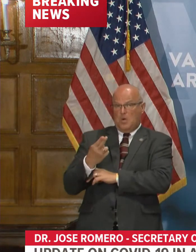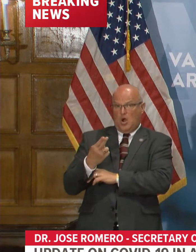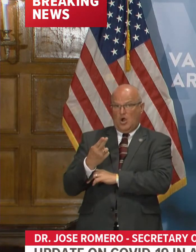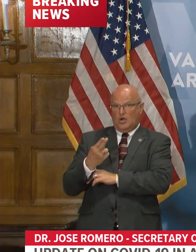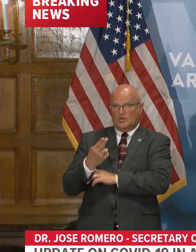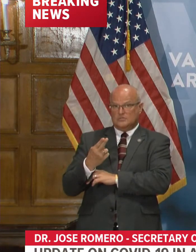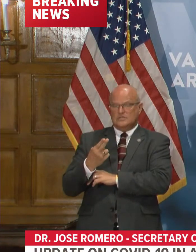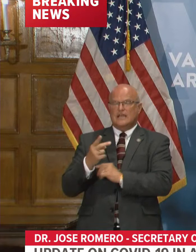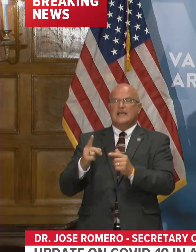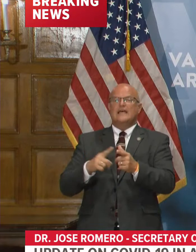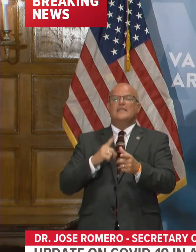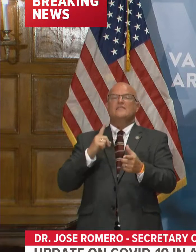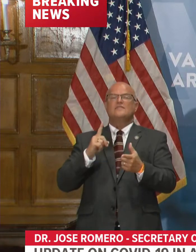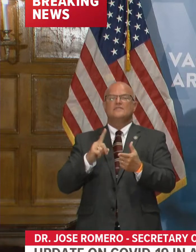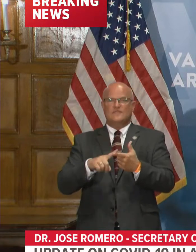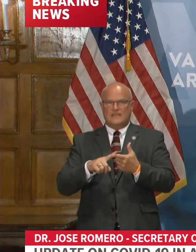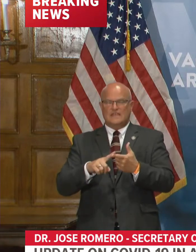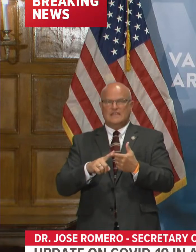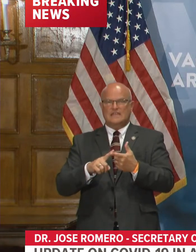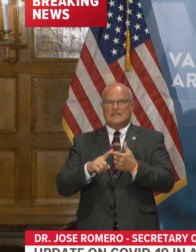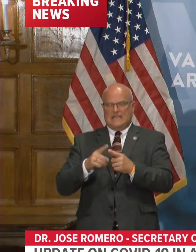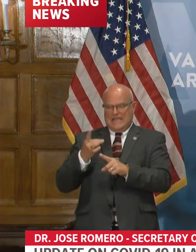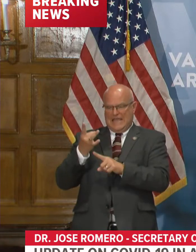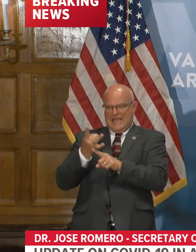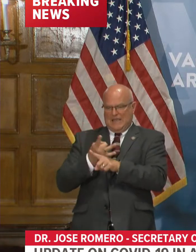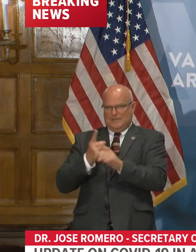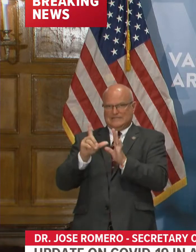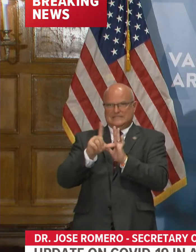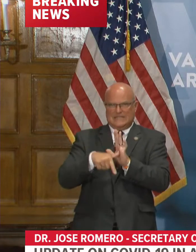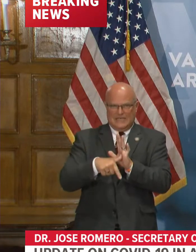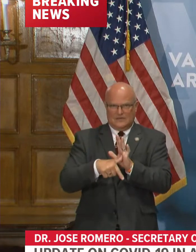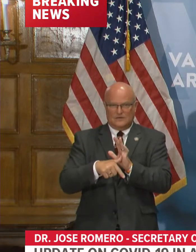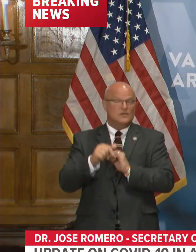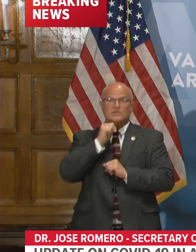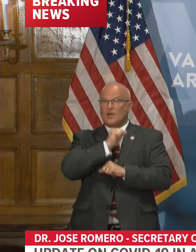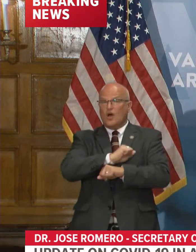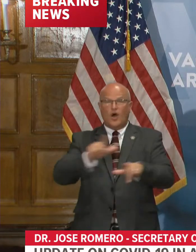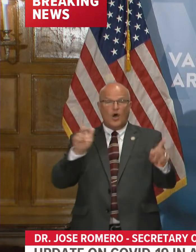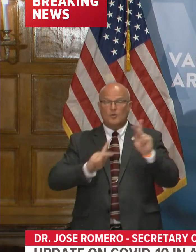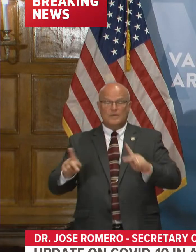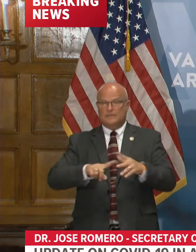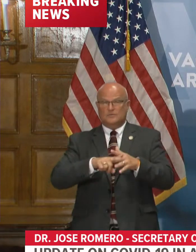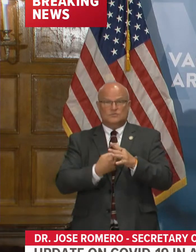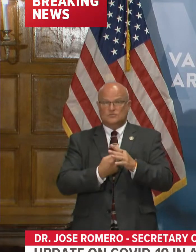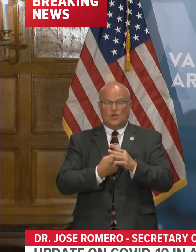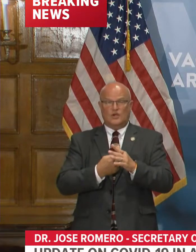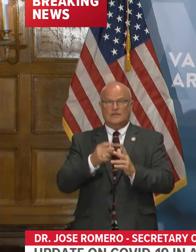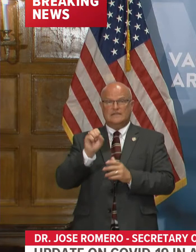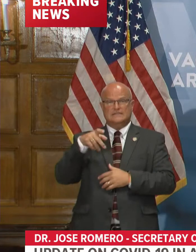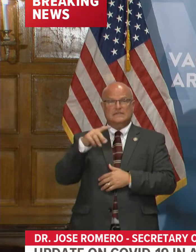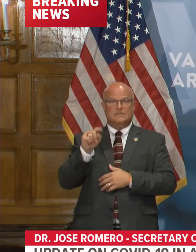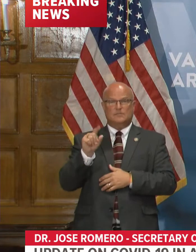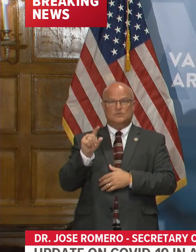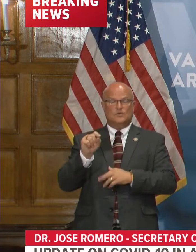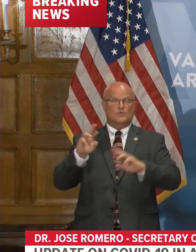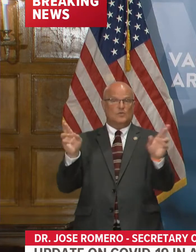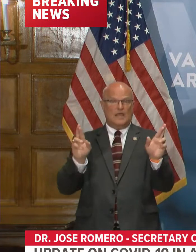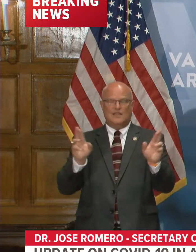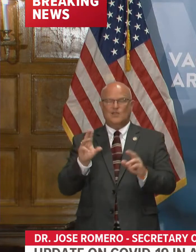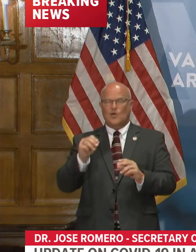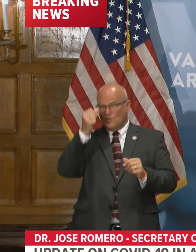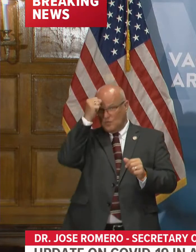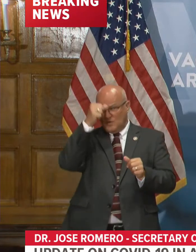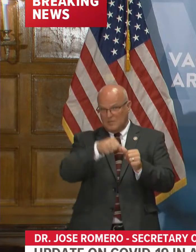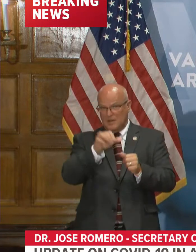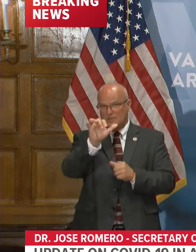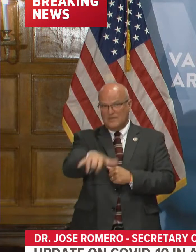will be eligible 8 months from that. So not everybody will be eligible starting in September. It's very important to keep that